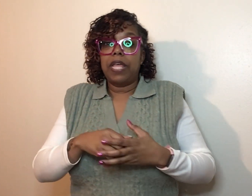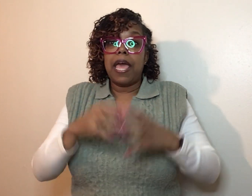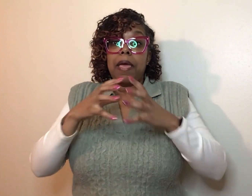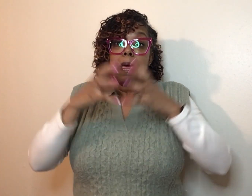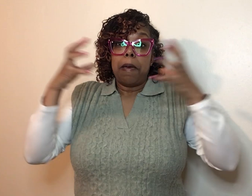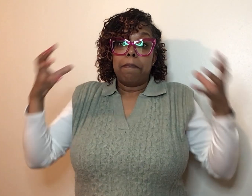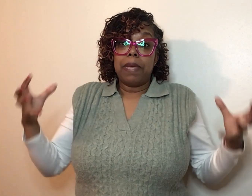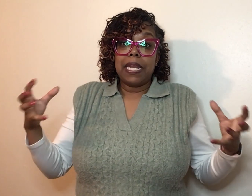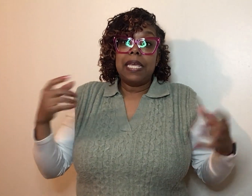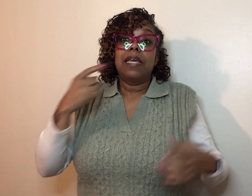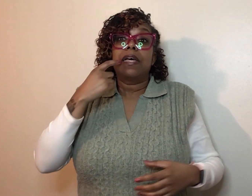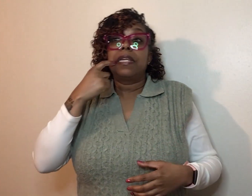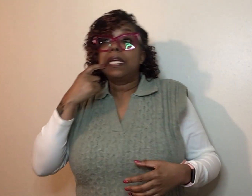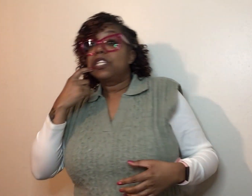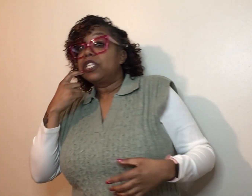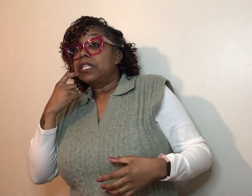that. Many addictions,